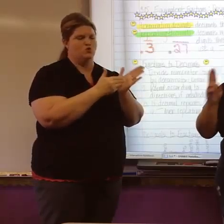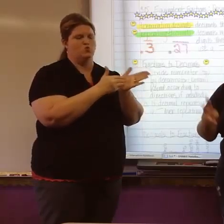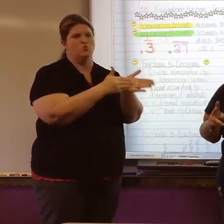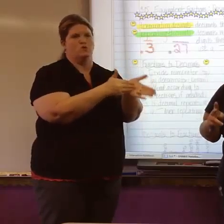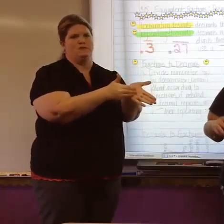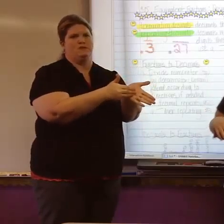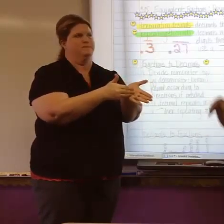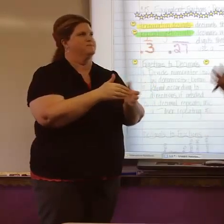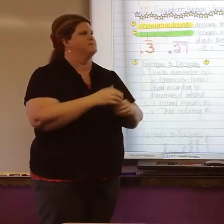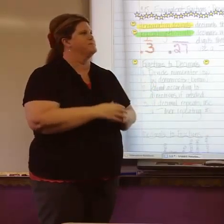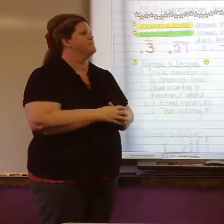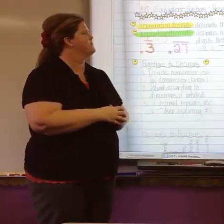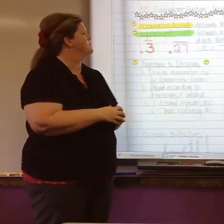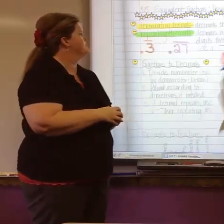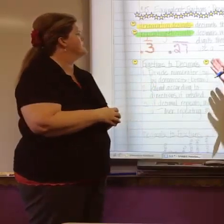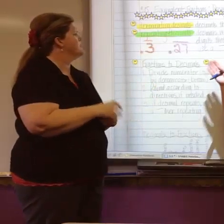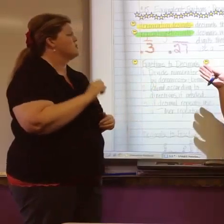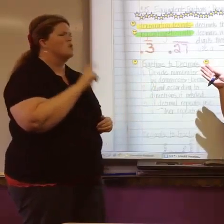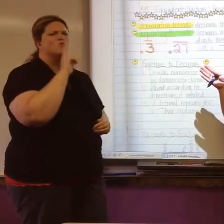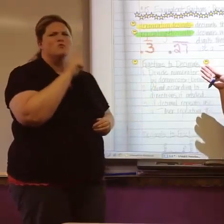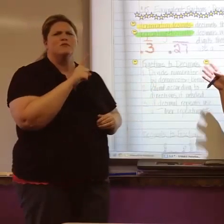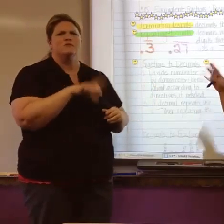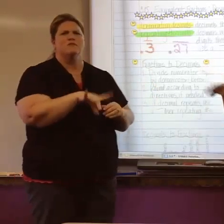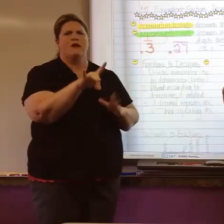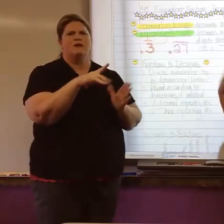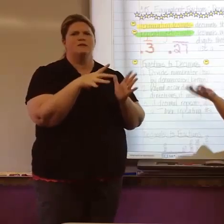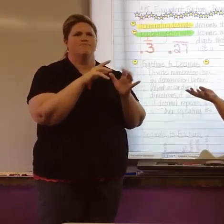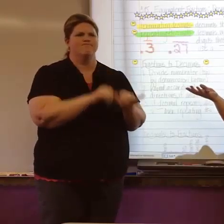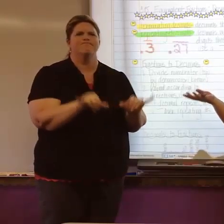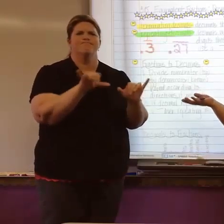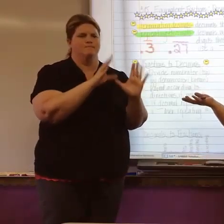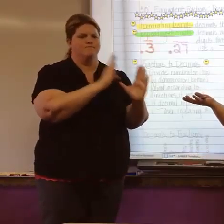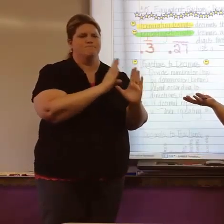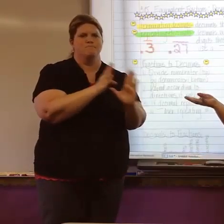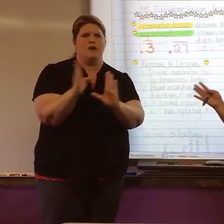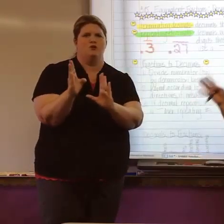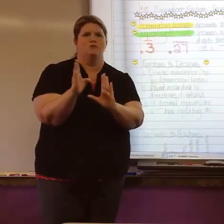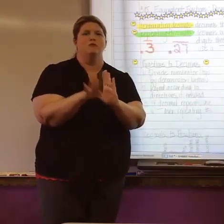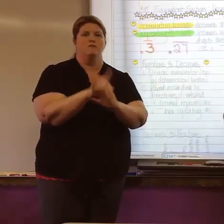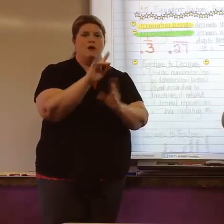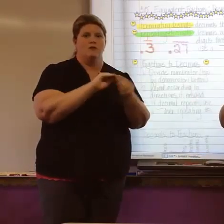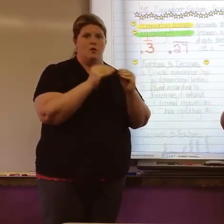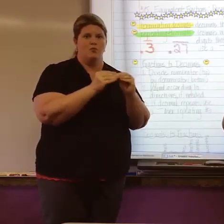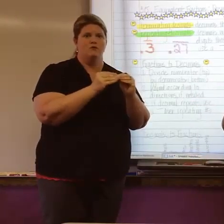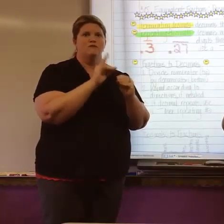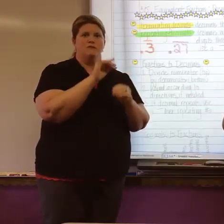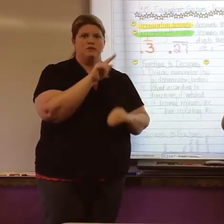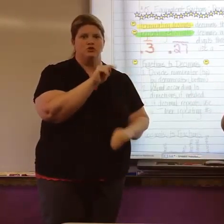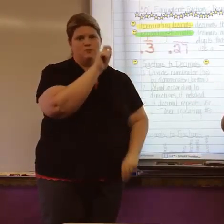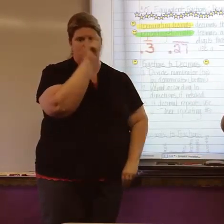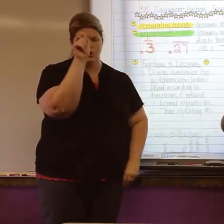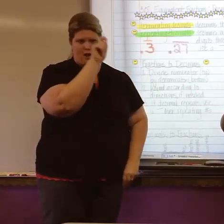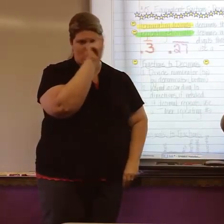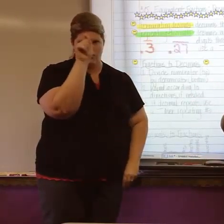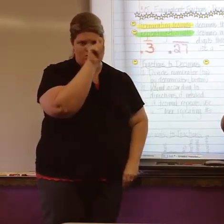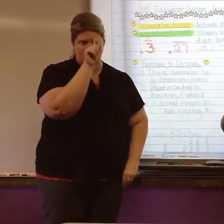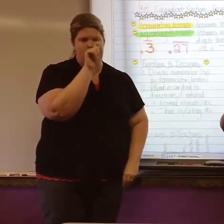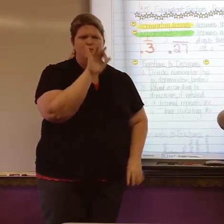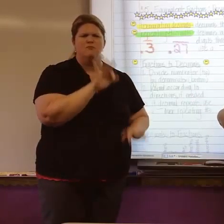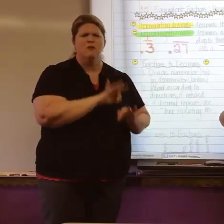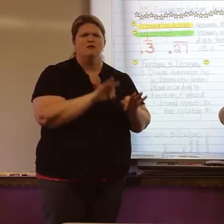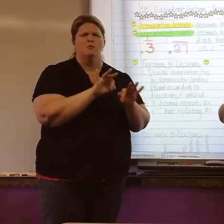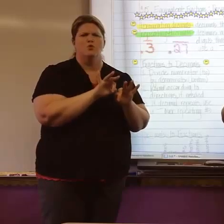to repeat. So you're really finding the pattern. Find the number of the digits that repeat, draw a line over them. That's